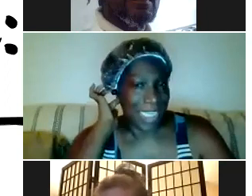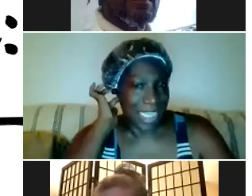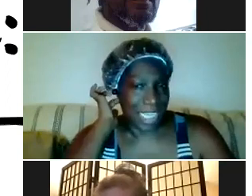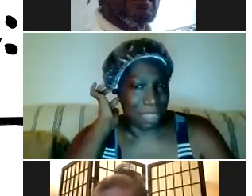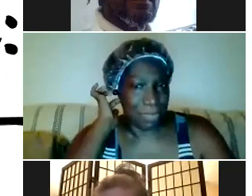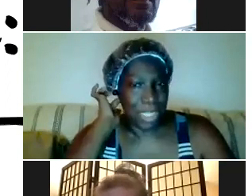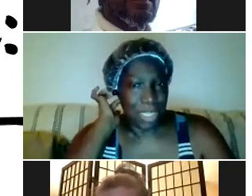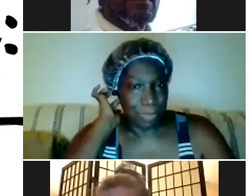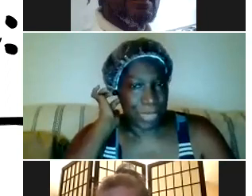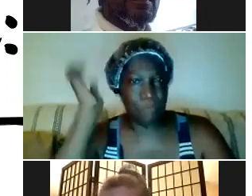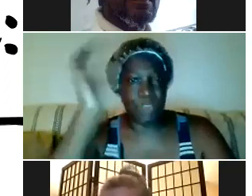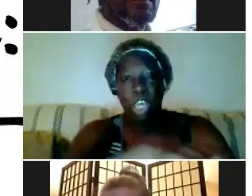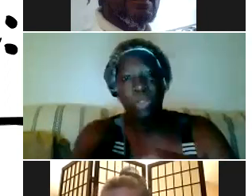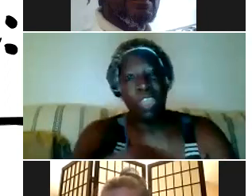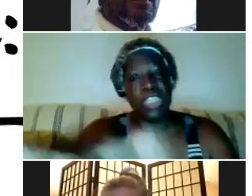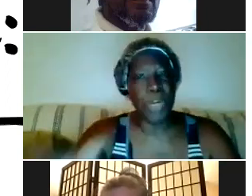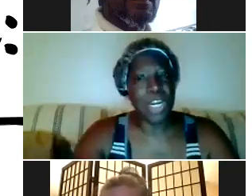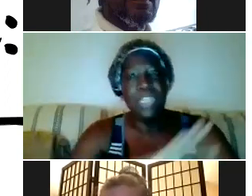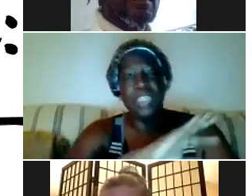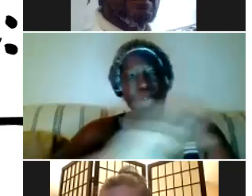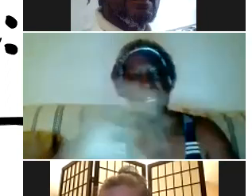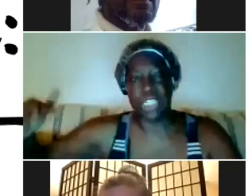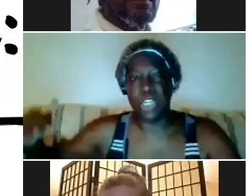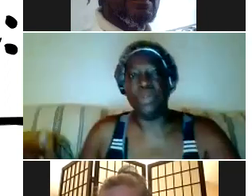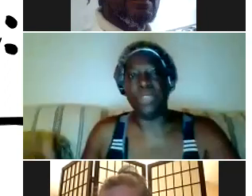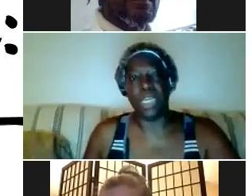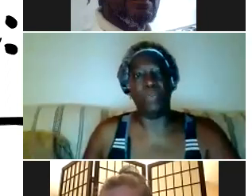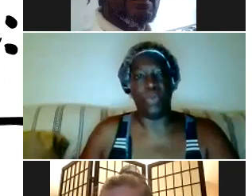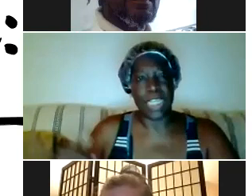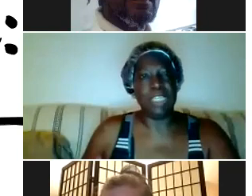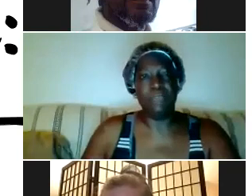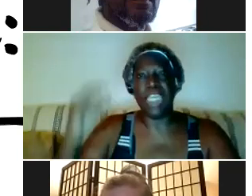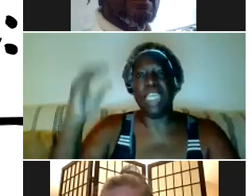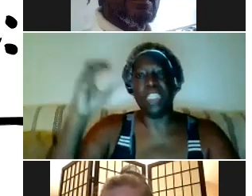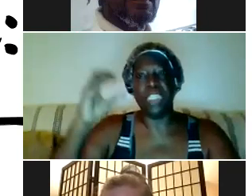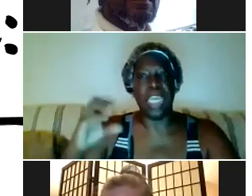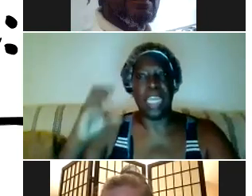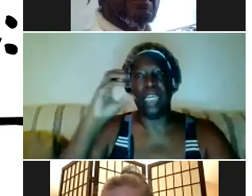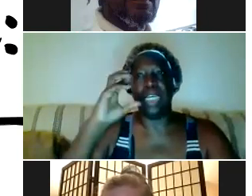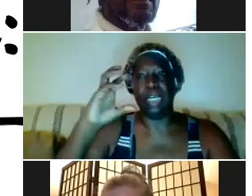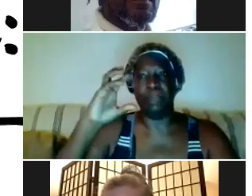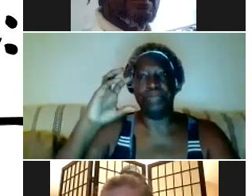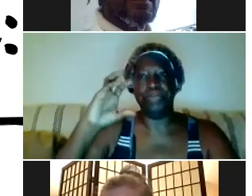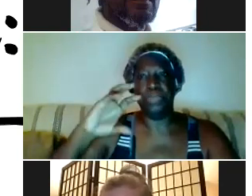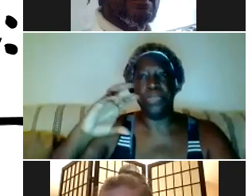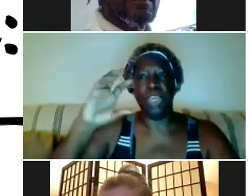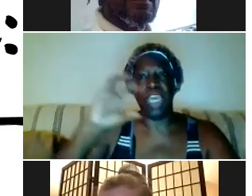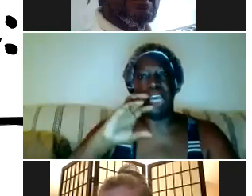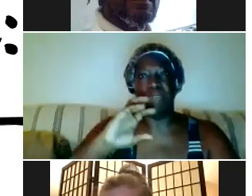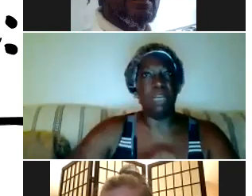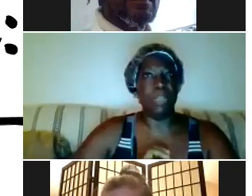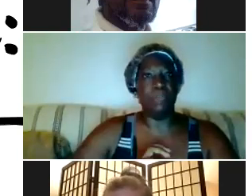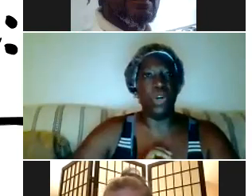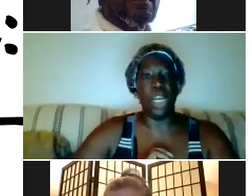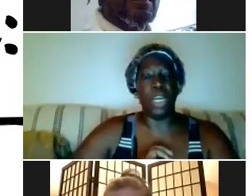it. But if you know this part, you pretty much know the rest of it. It's just that you